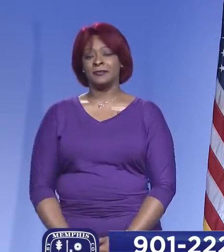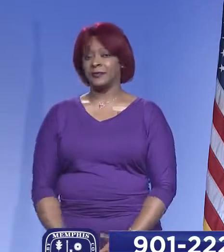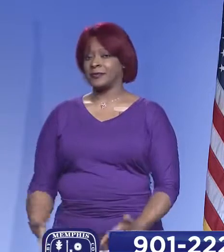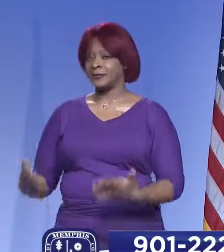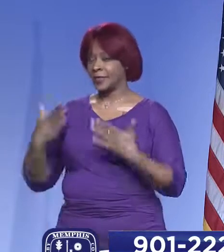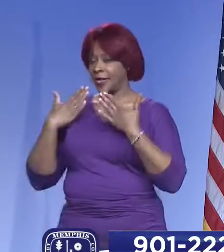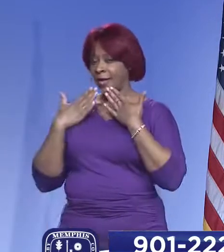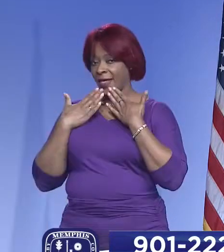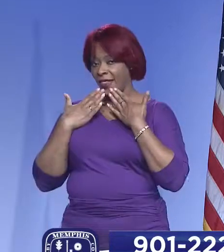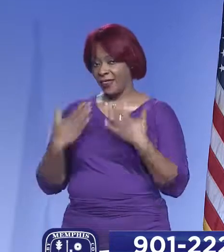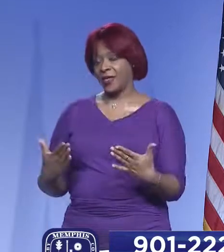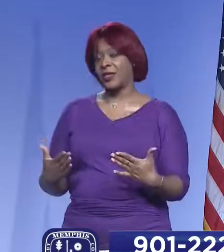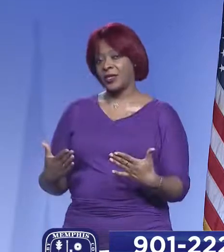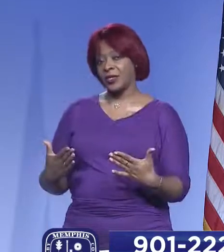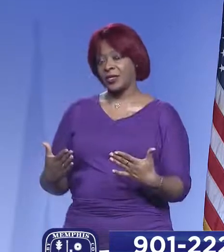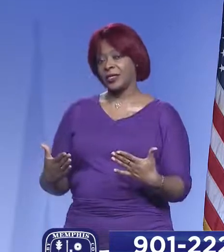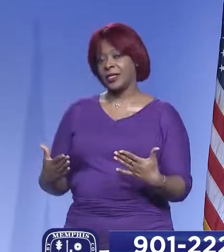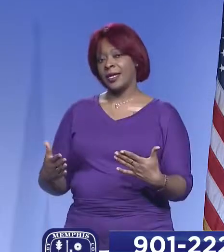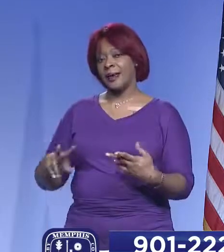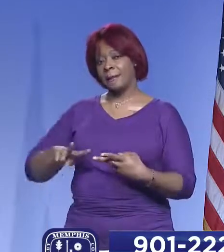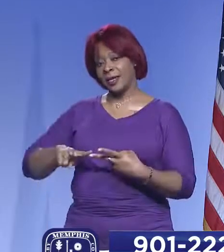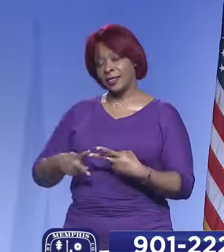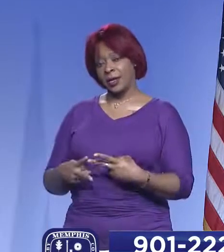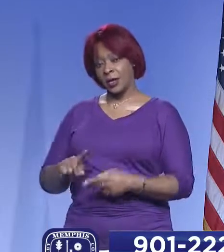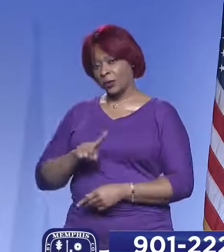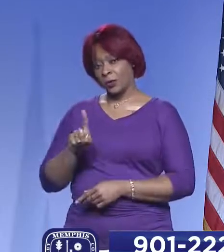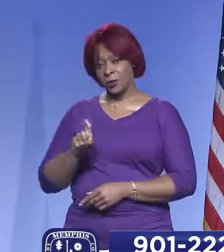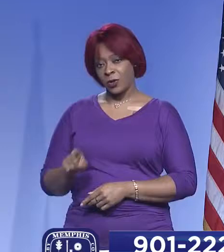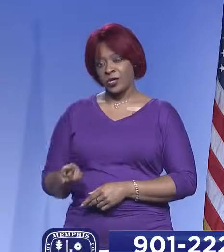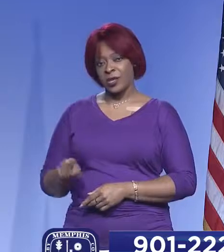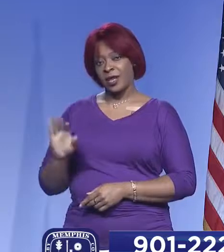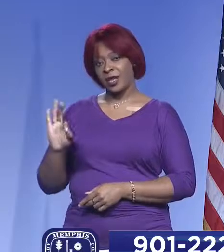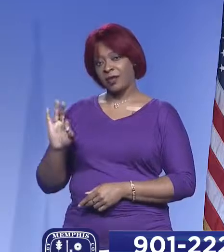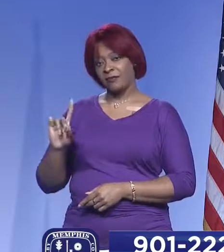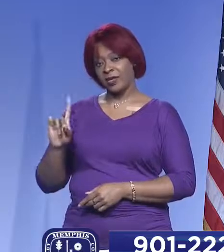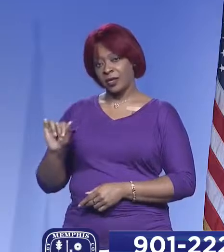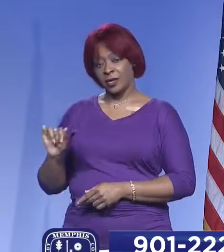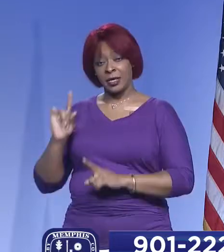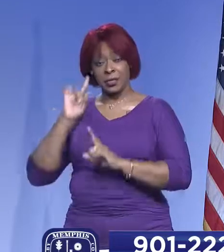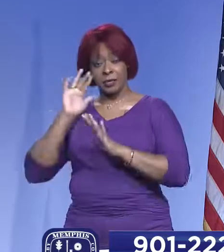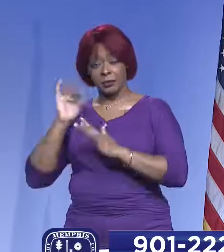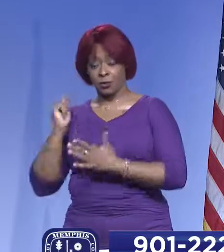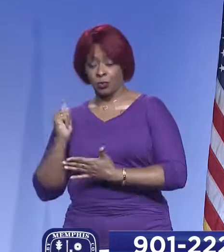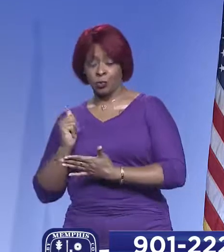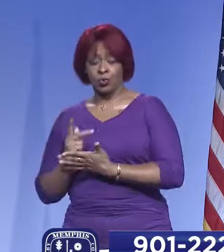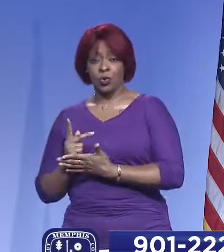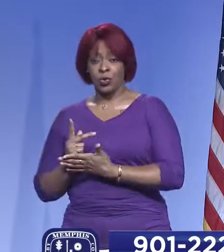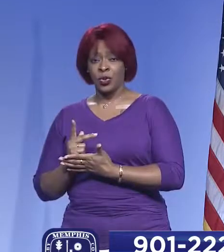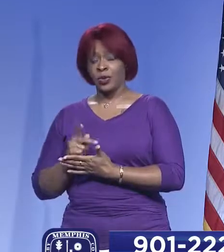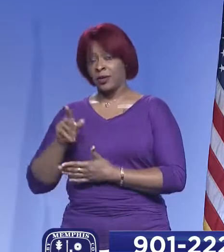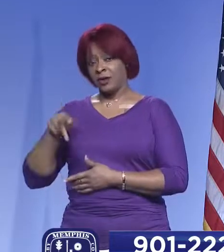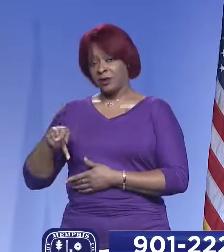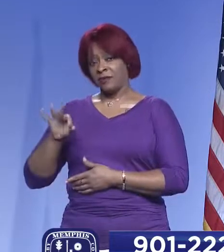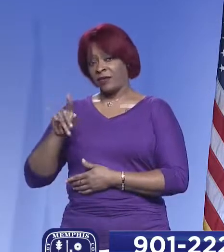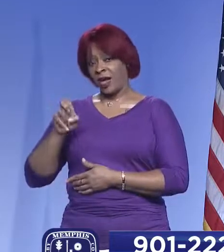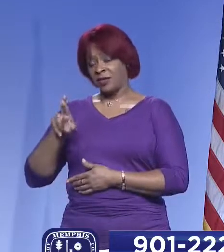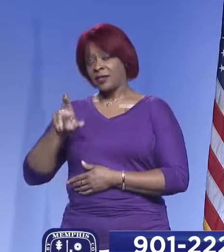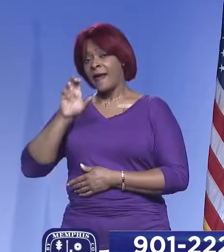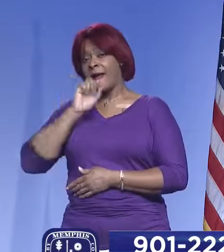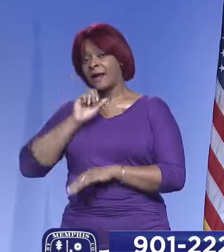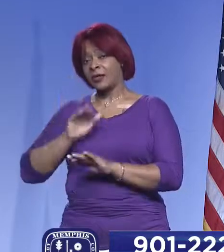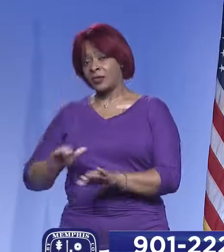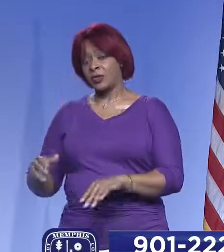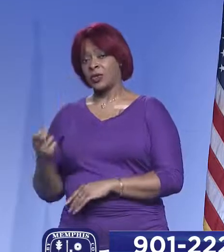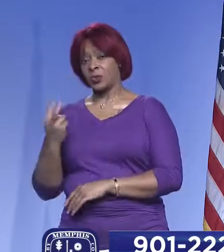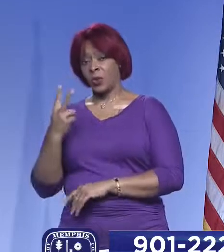Thank you. And just going into my second question, now that the FDA is expected to approve the use of Pfizer for children aged 12 to 15,